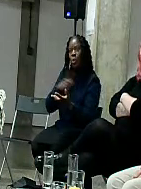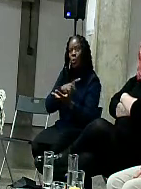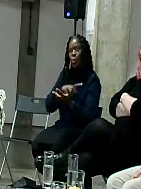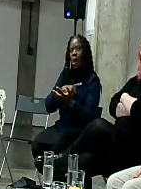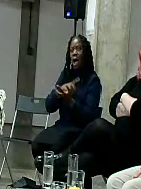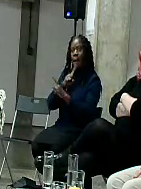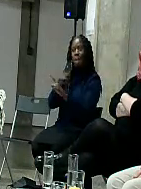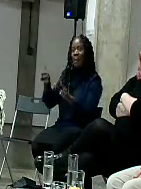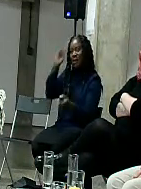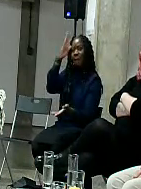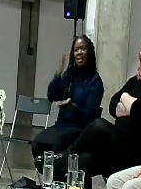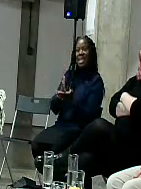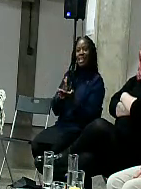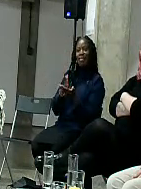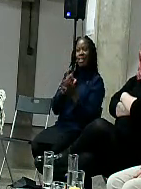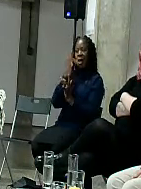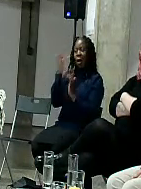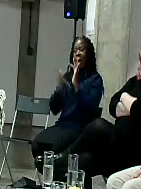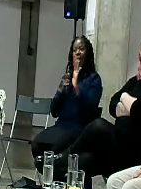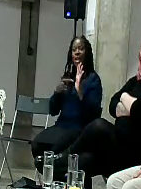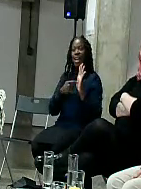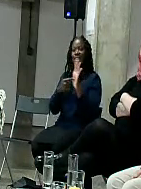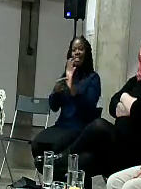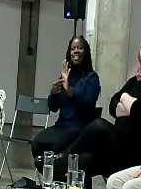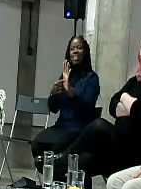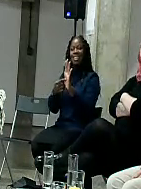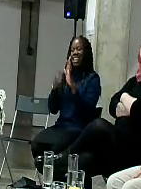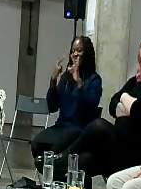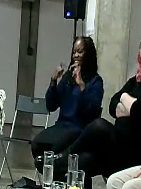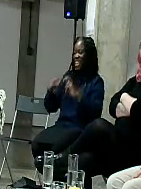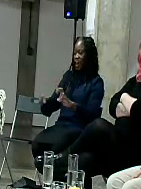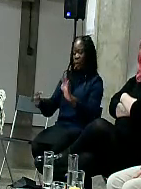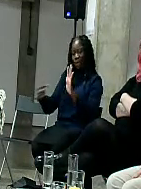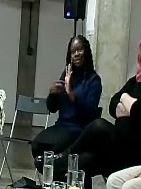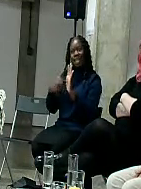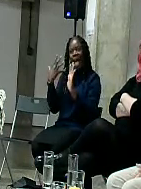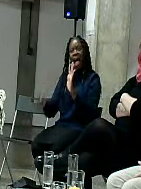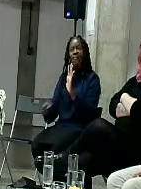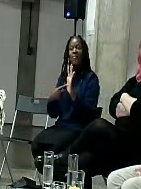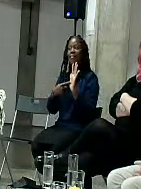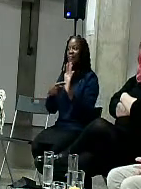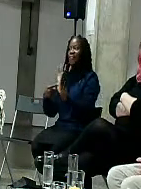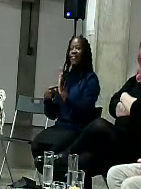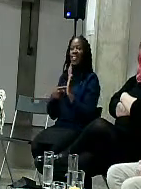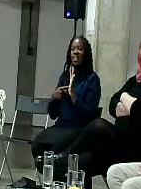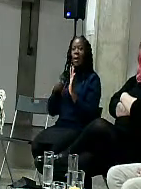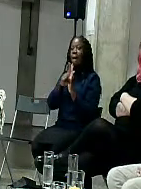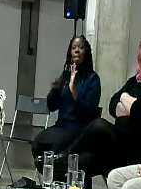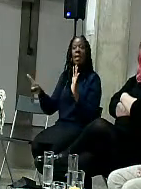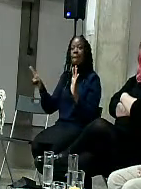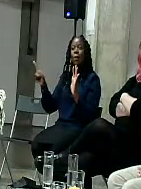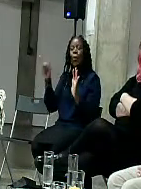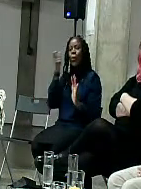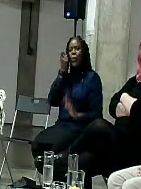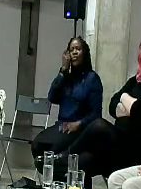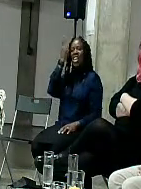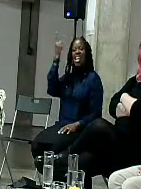It's online, it's all in the inquest, and everything is online. People don't realize